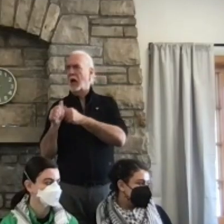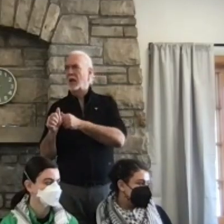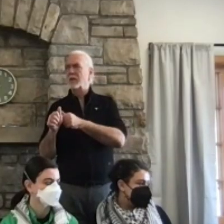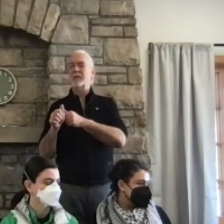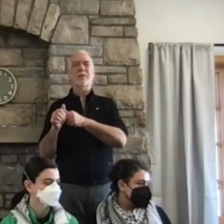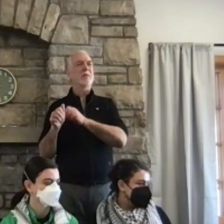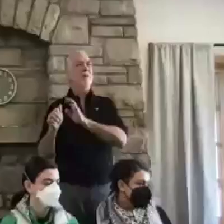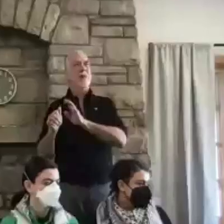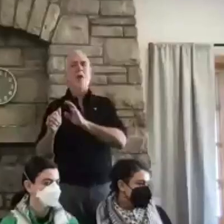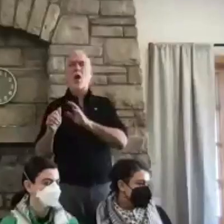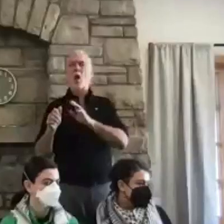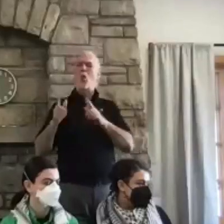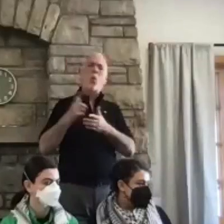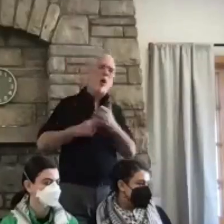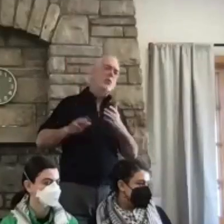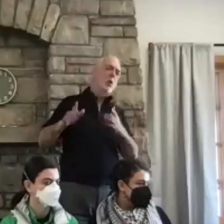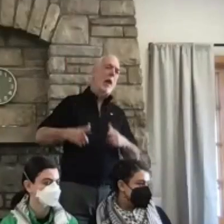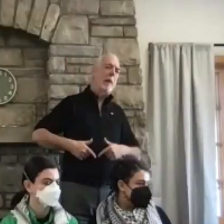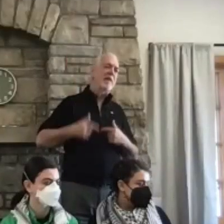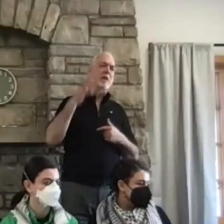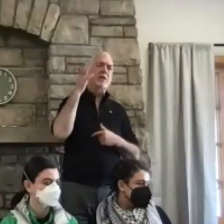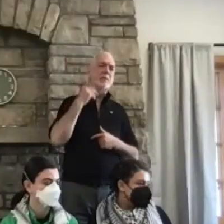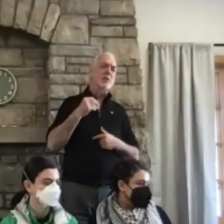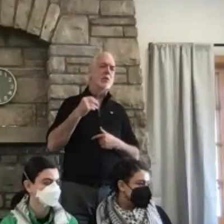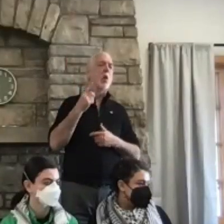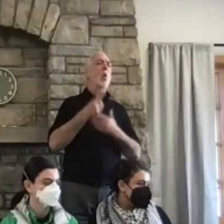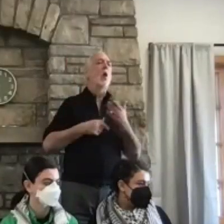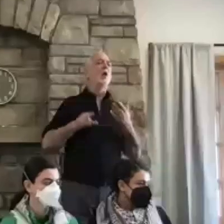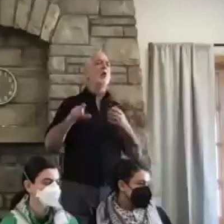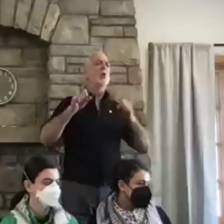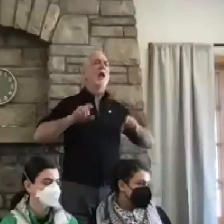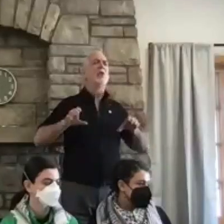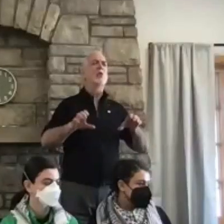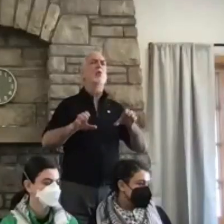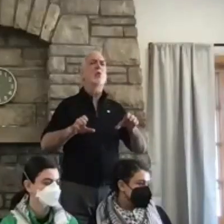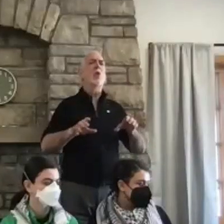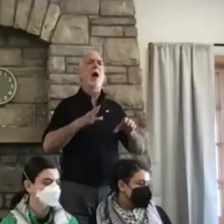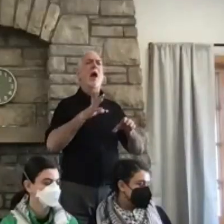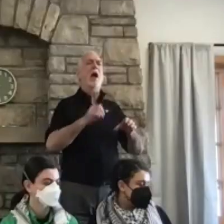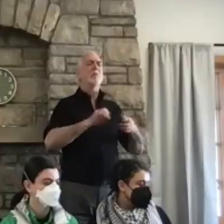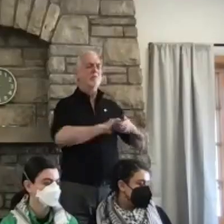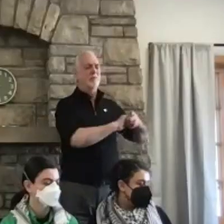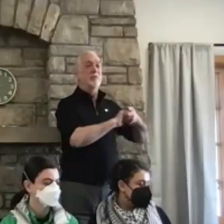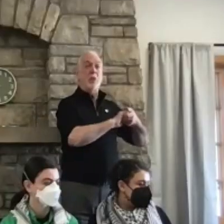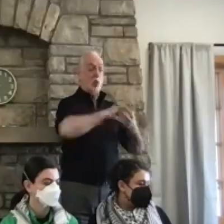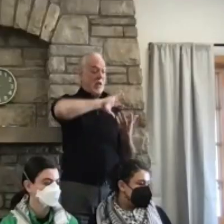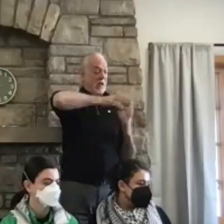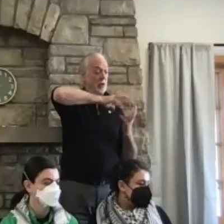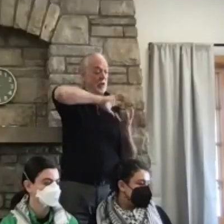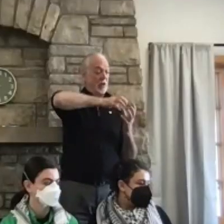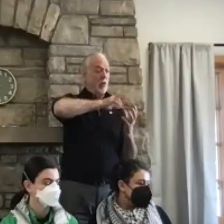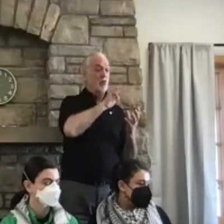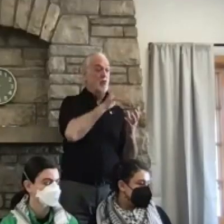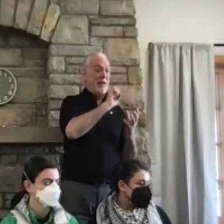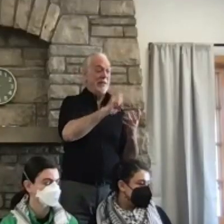experiences, agency, and leadership of disabled people, particularly those at the intersections of race, gender,